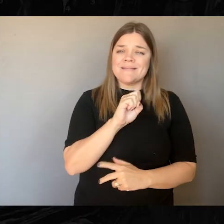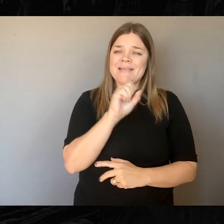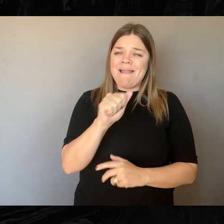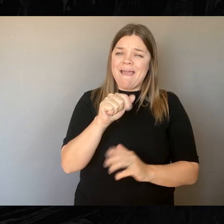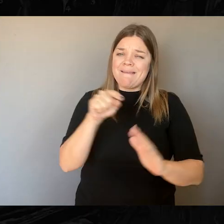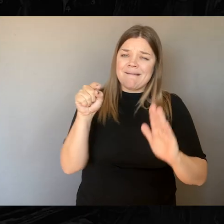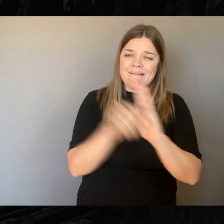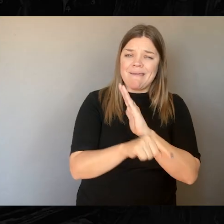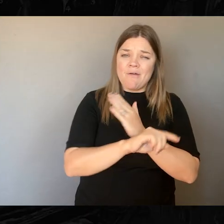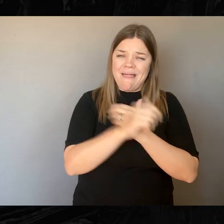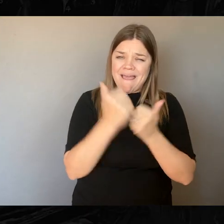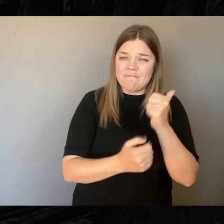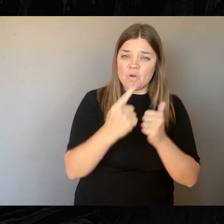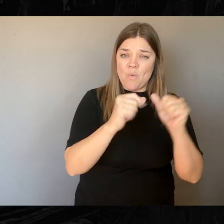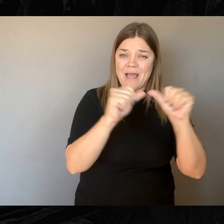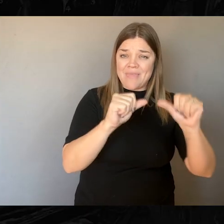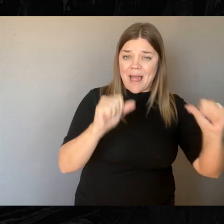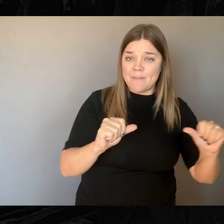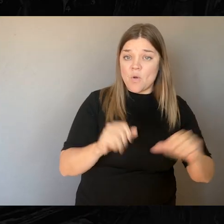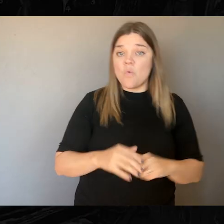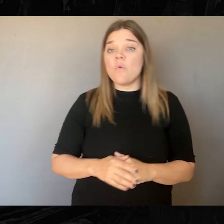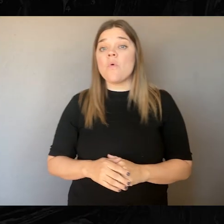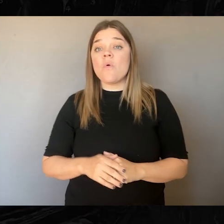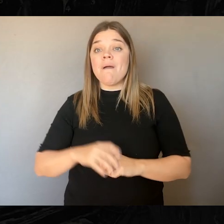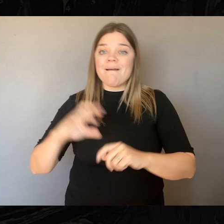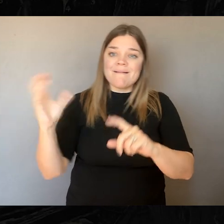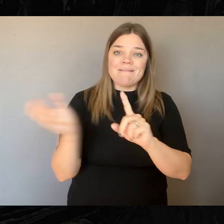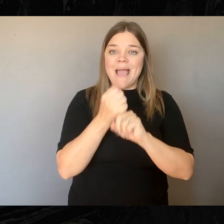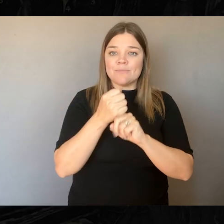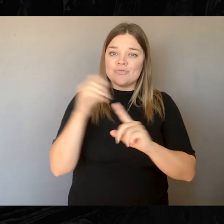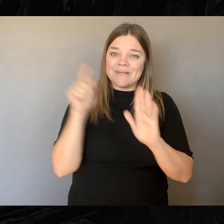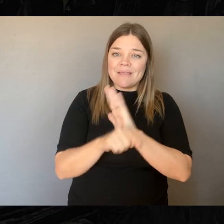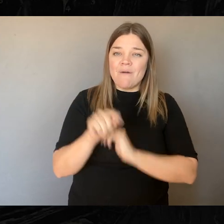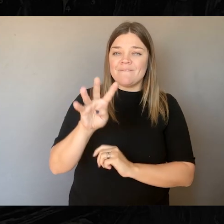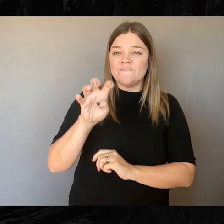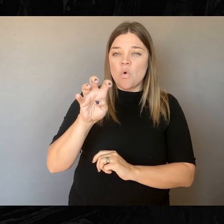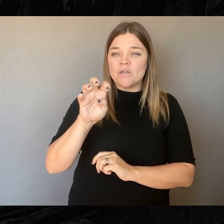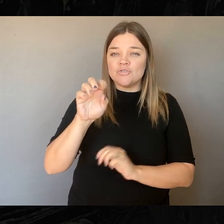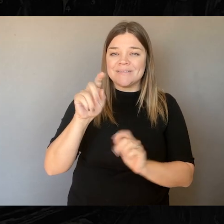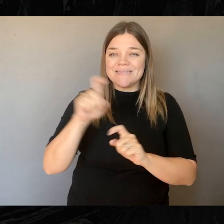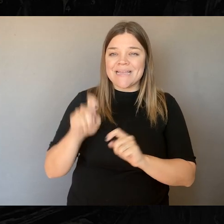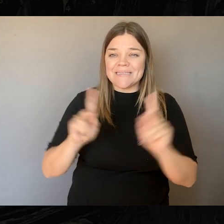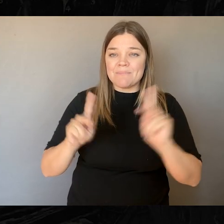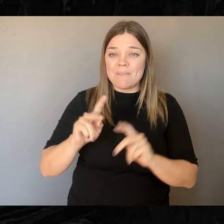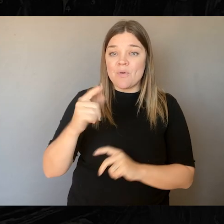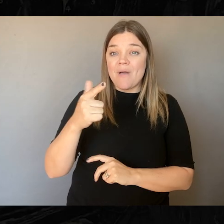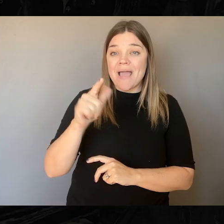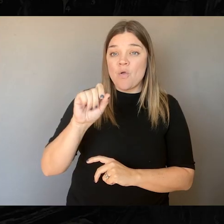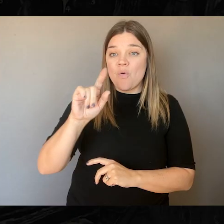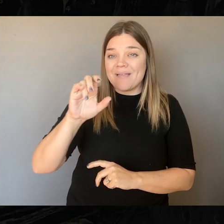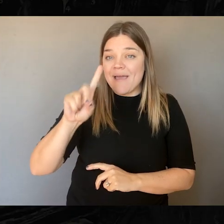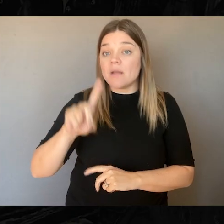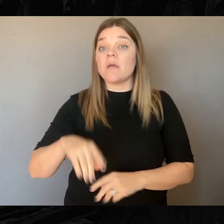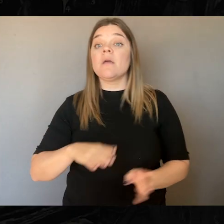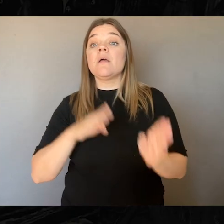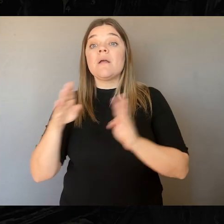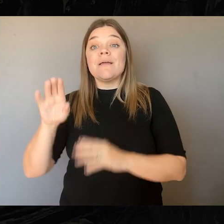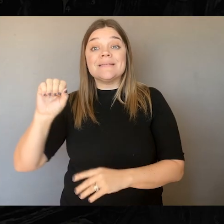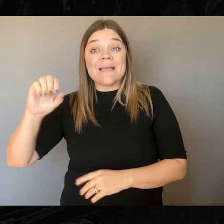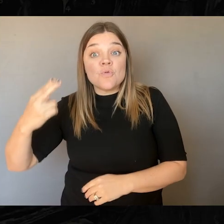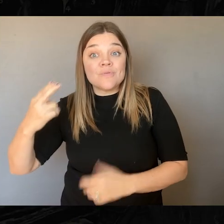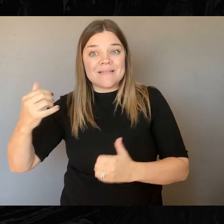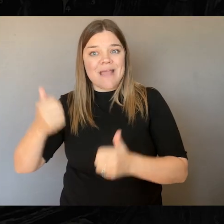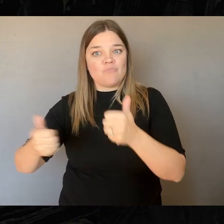defenders at the Alamo. His soldiers captured and then killed 400 Texans at Goliad. Sam Houston, now in charge of the Texas